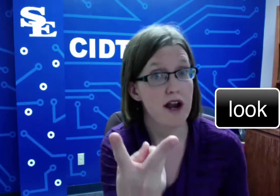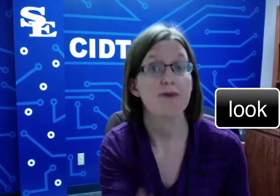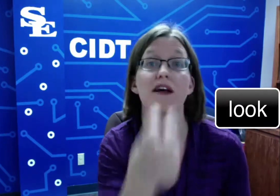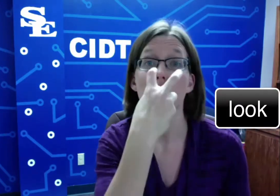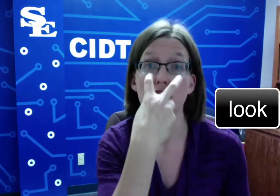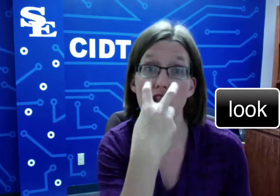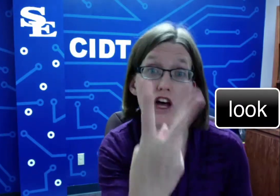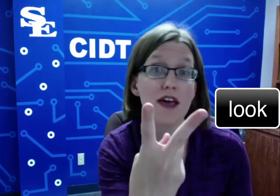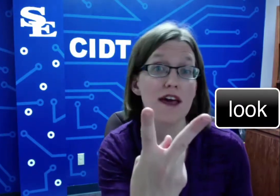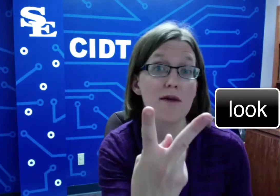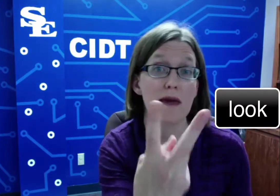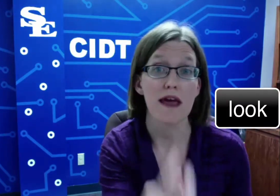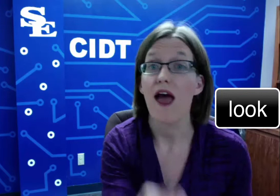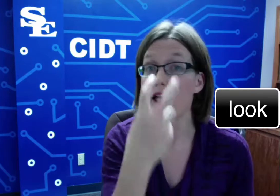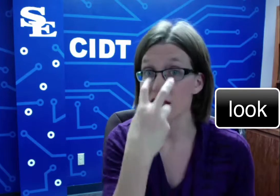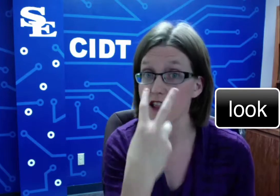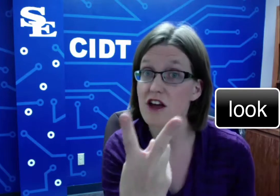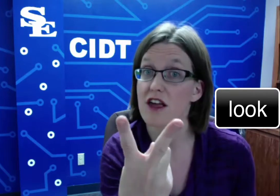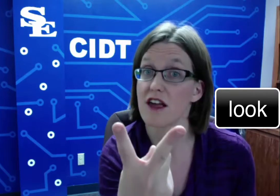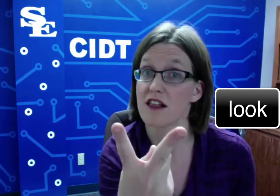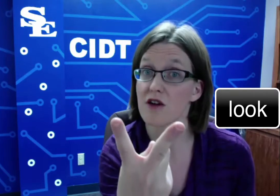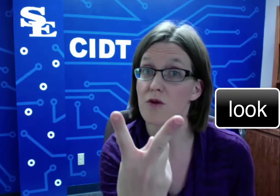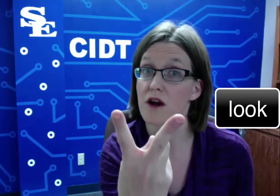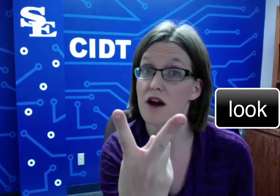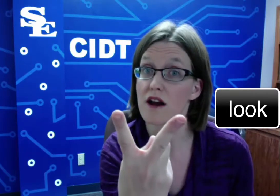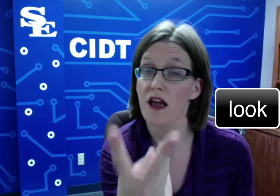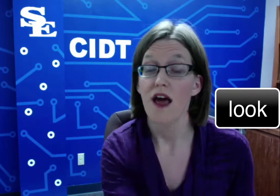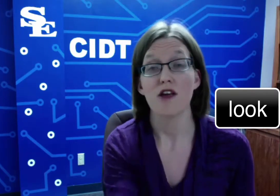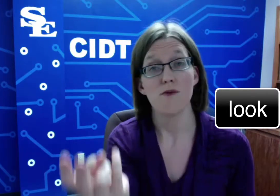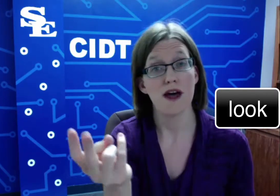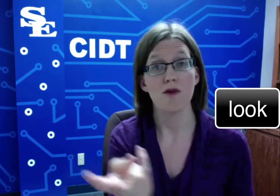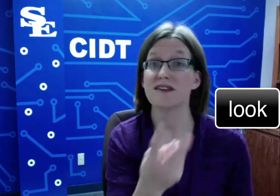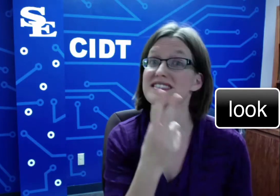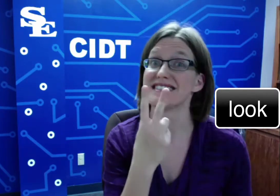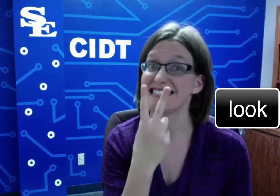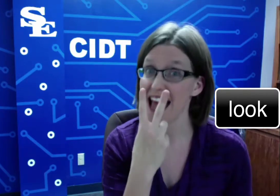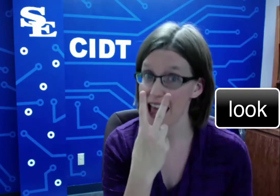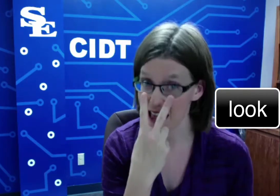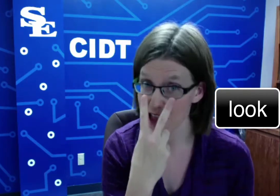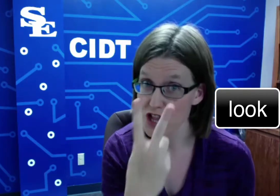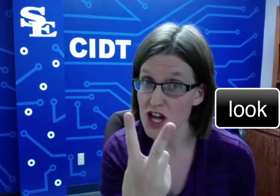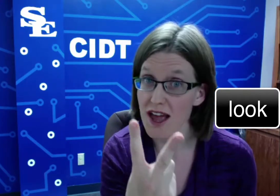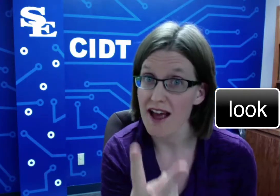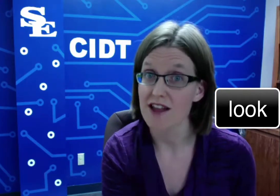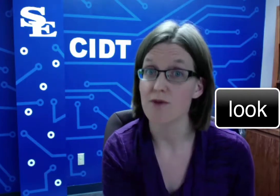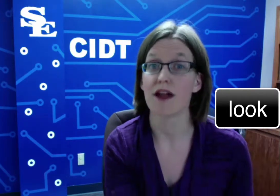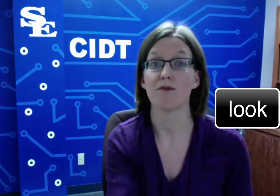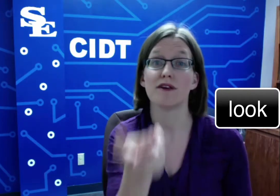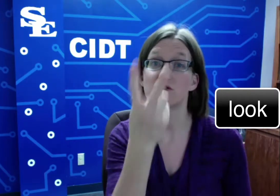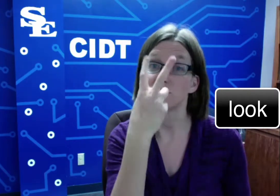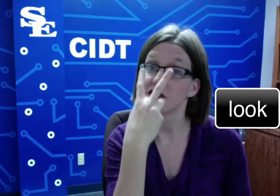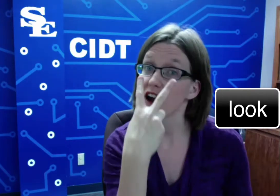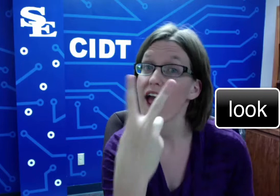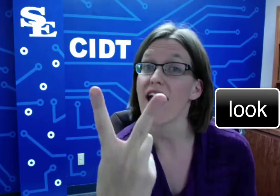be looking at me and looking at the word. You better be saying look, and you better be using your